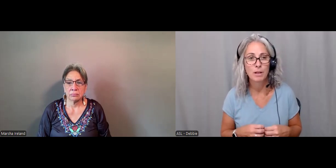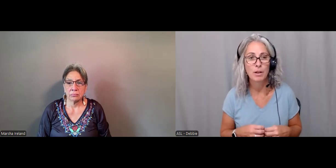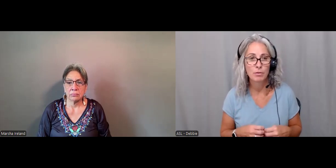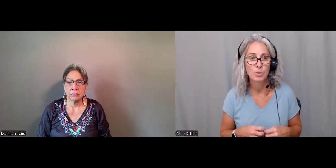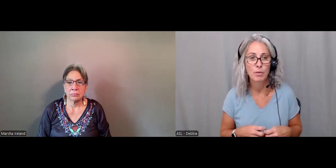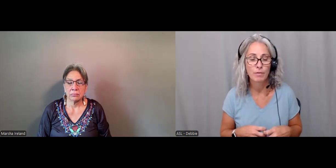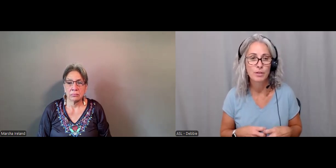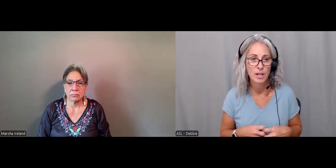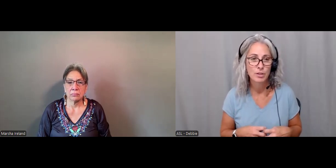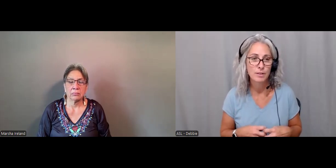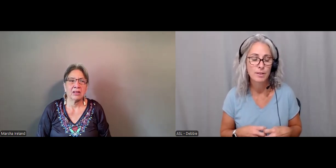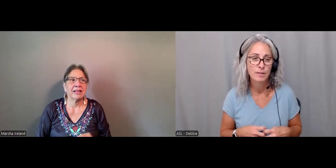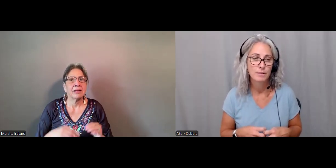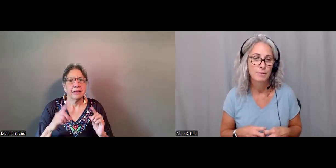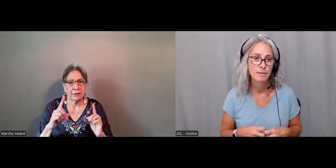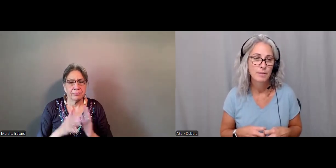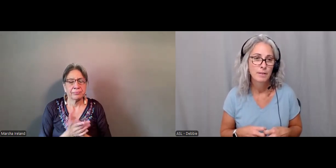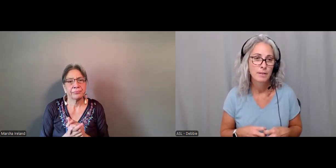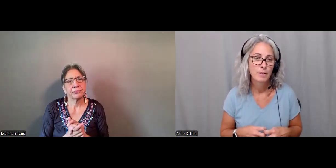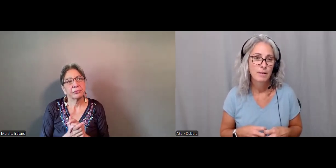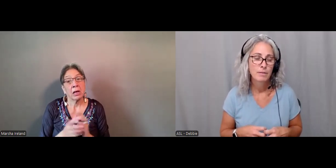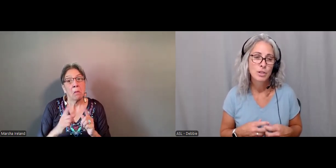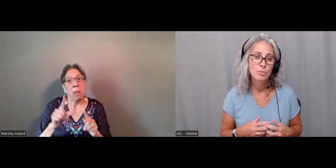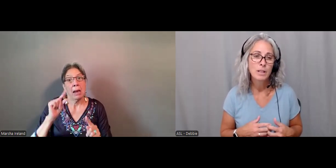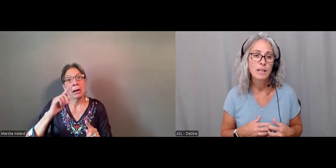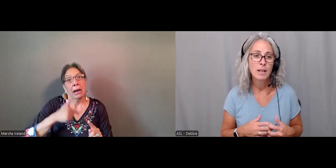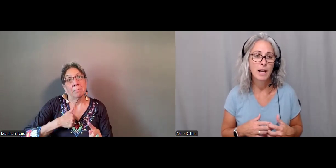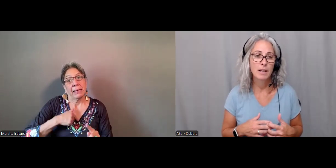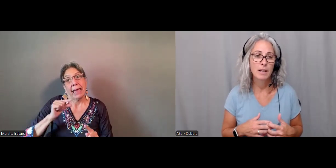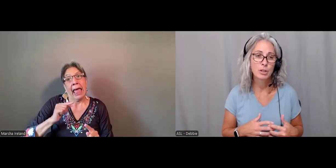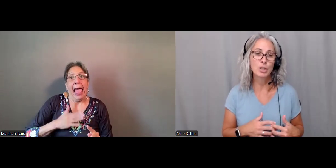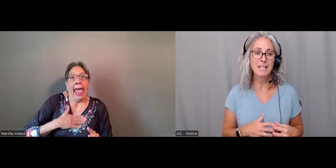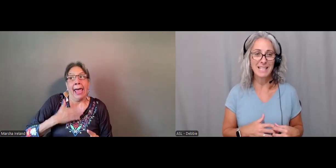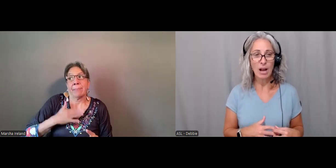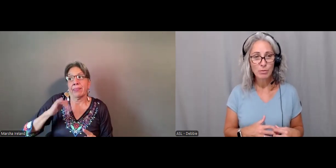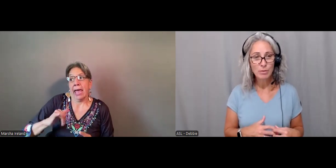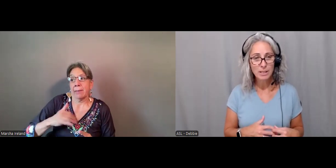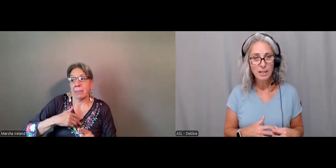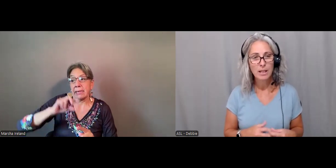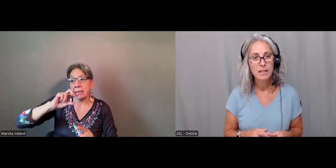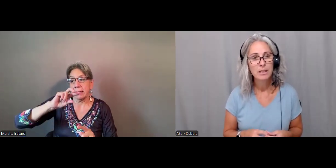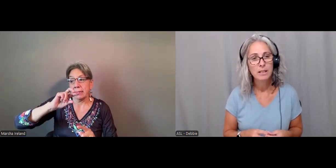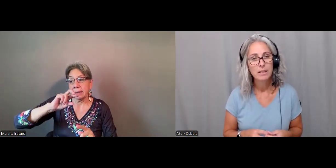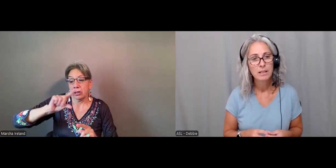also been on those who are First Nations, which has really pushed me down.